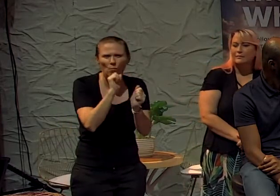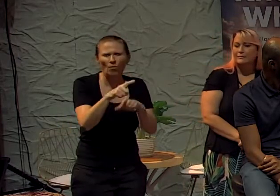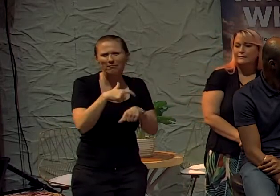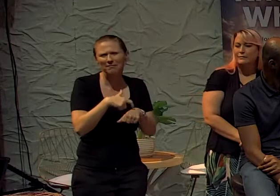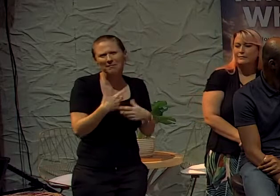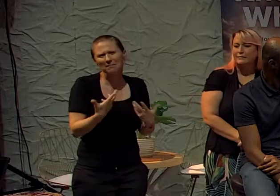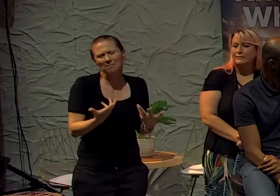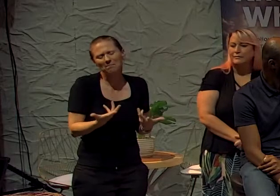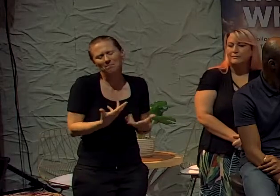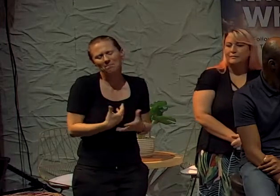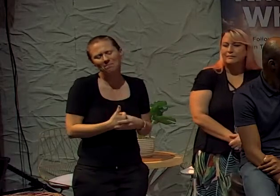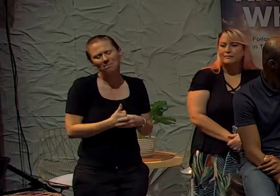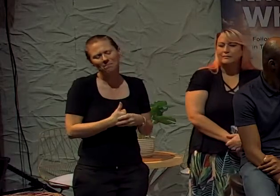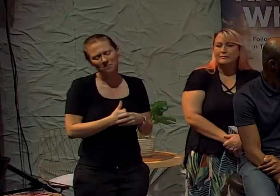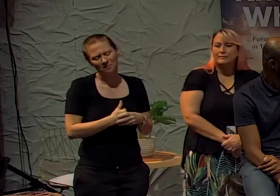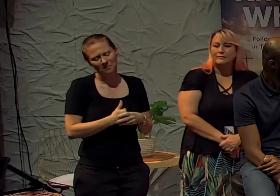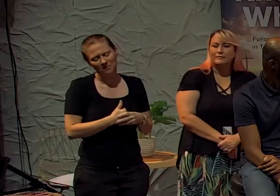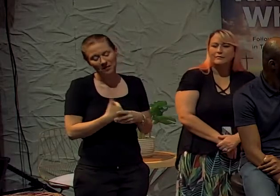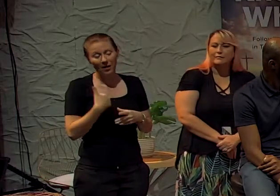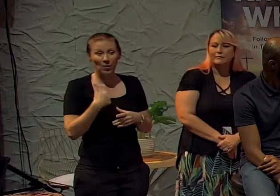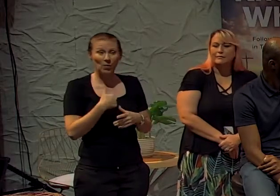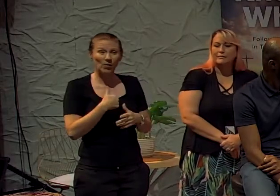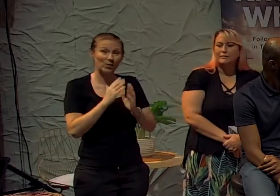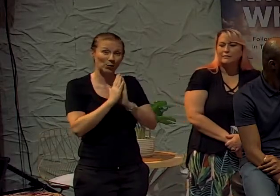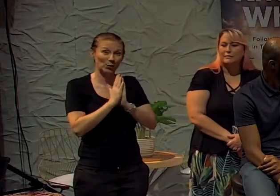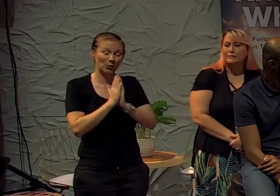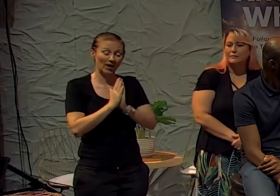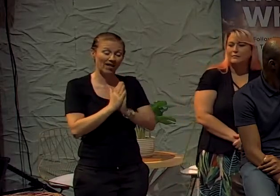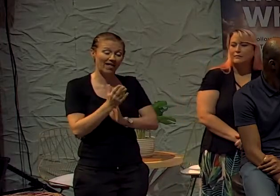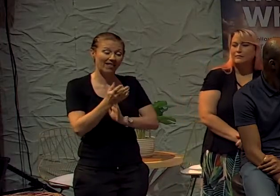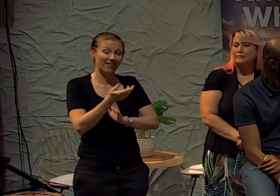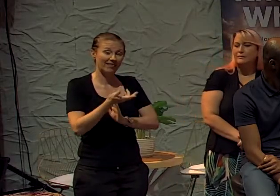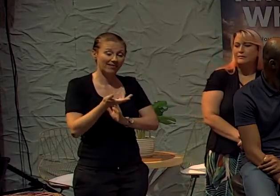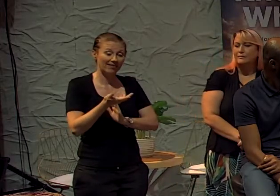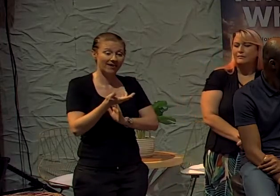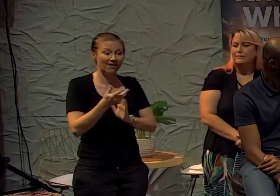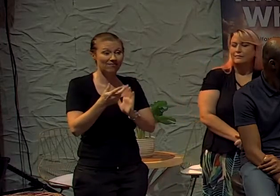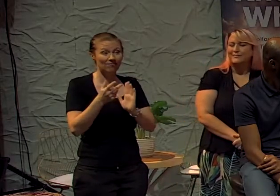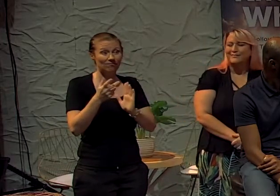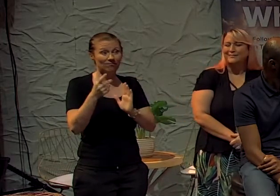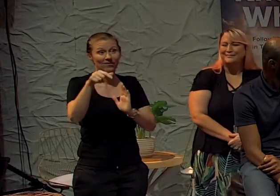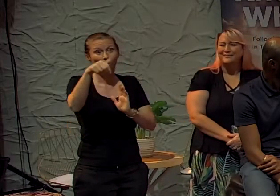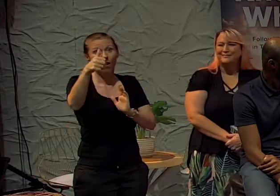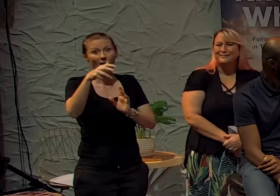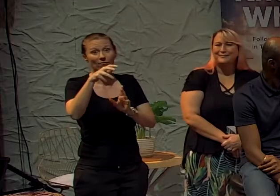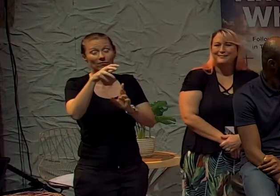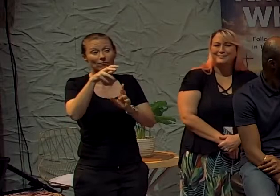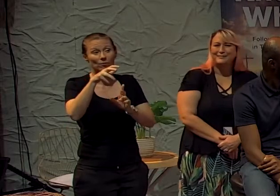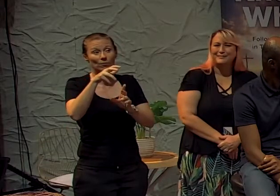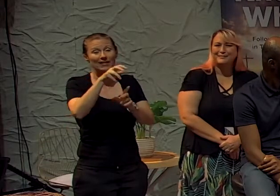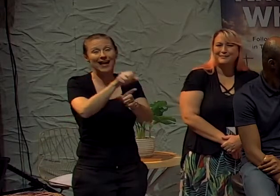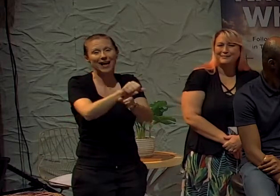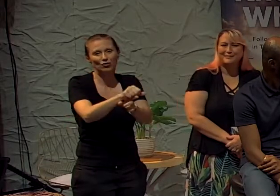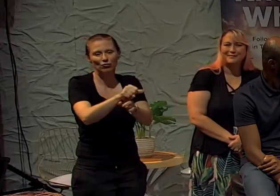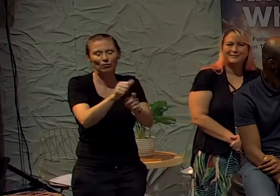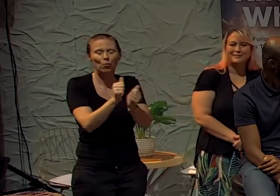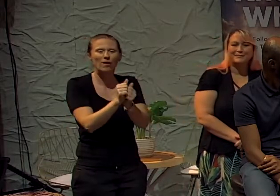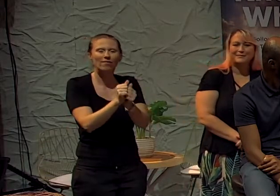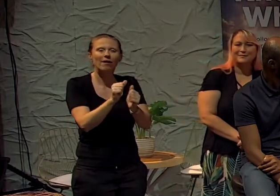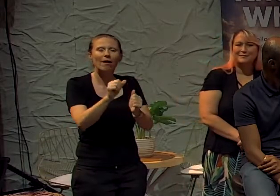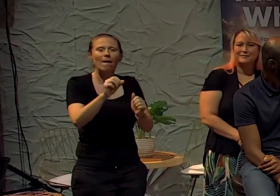time. And we would pray that they would get caught in the minor things,